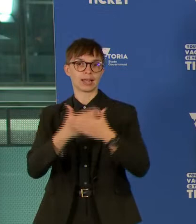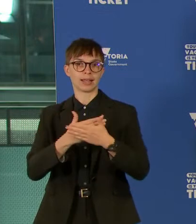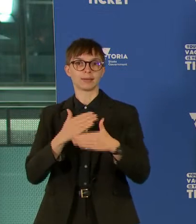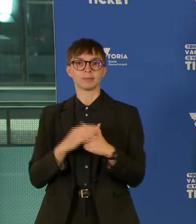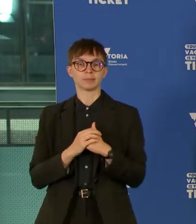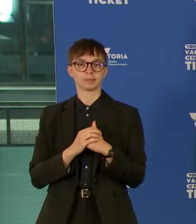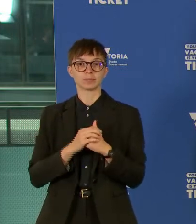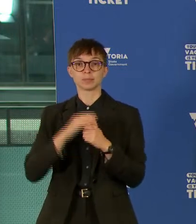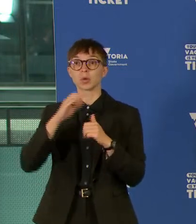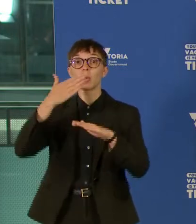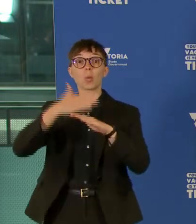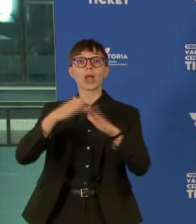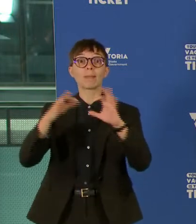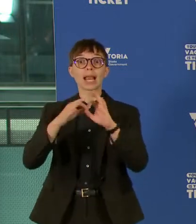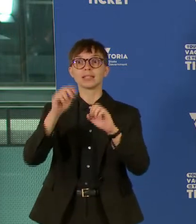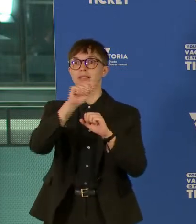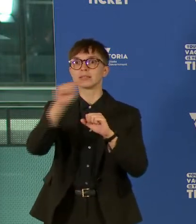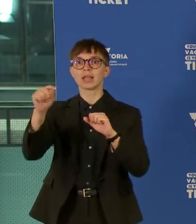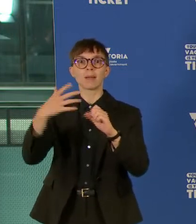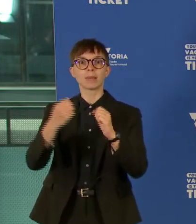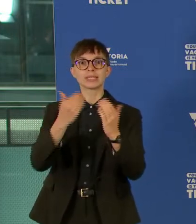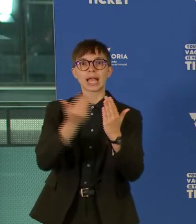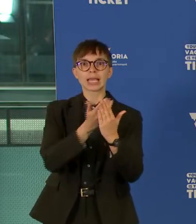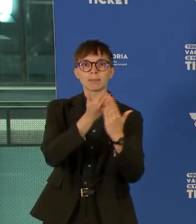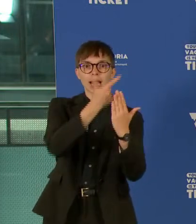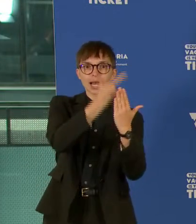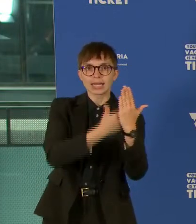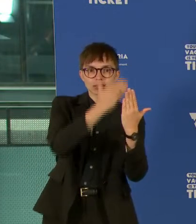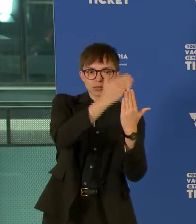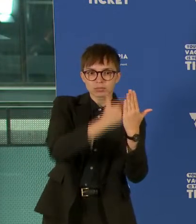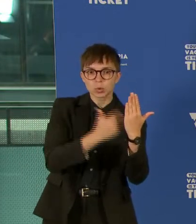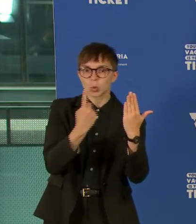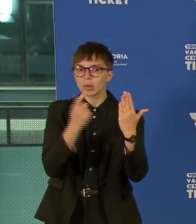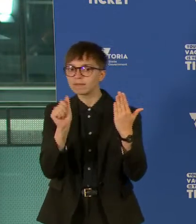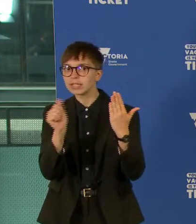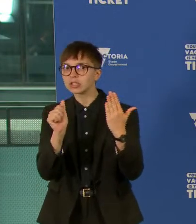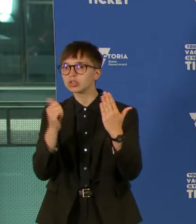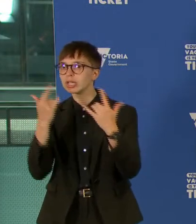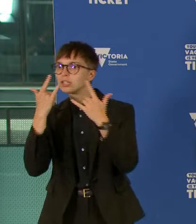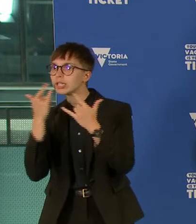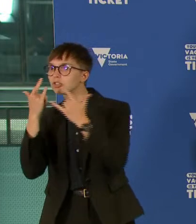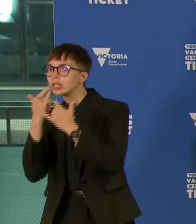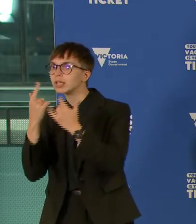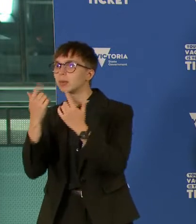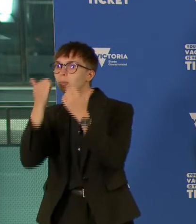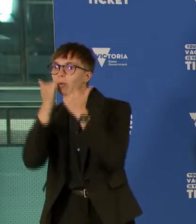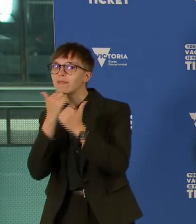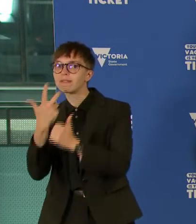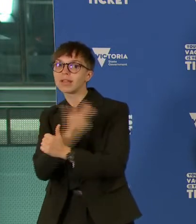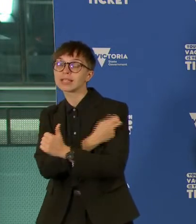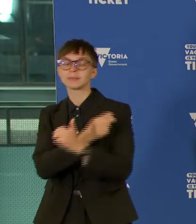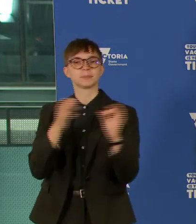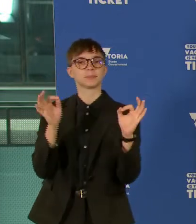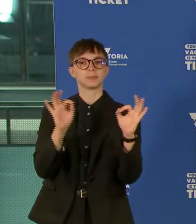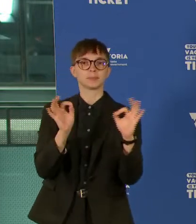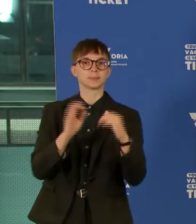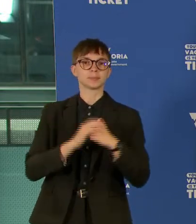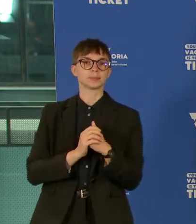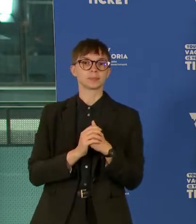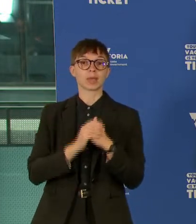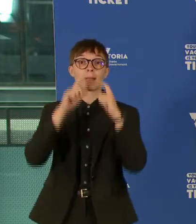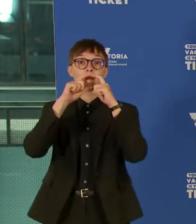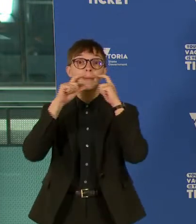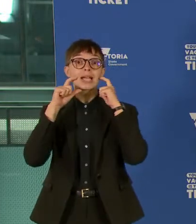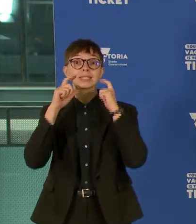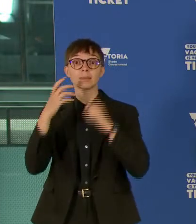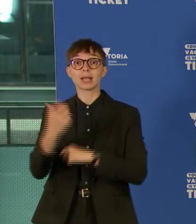a check-in marshal. Masks will no longer be required in primary schools, in